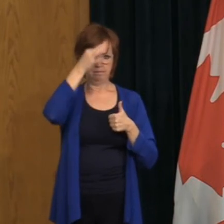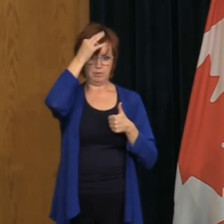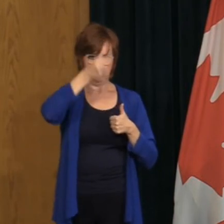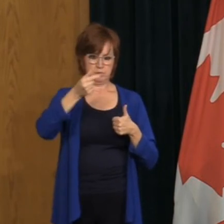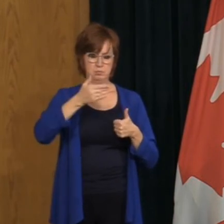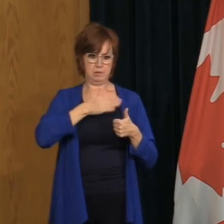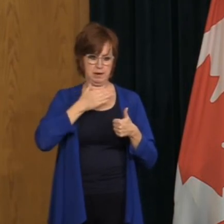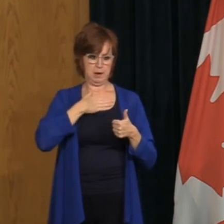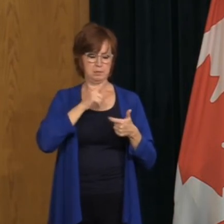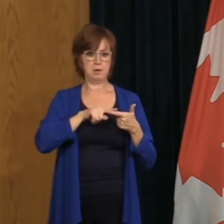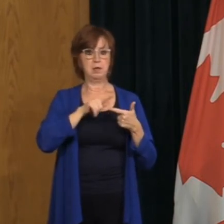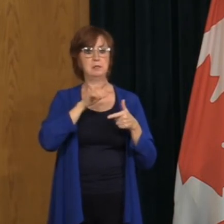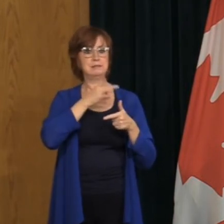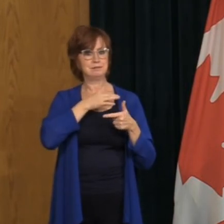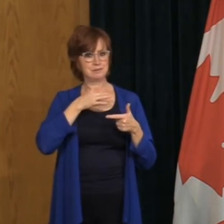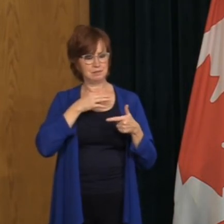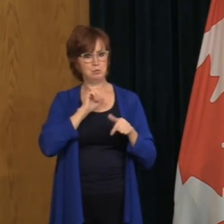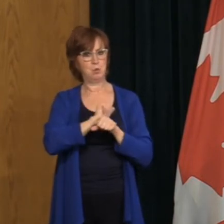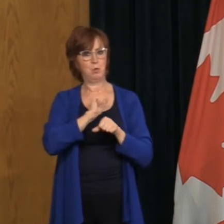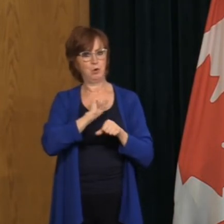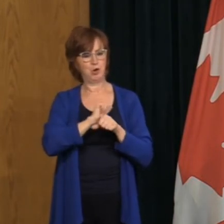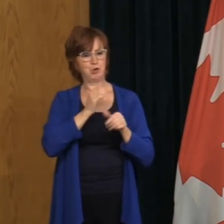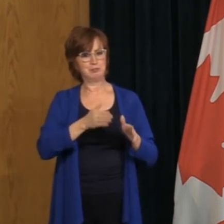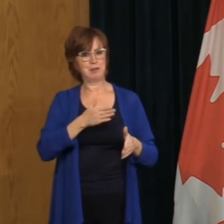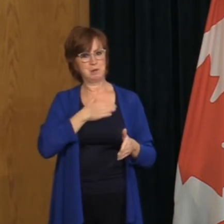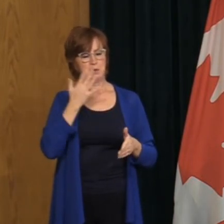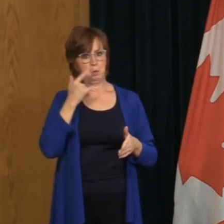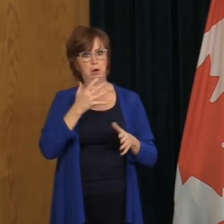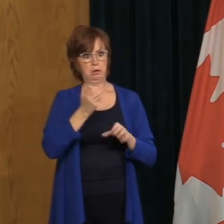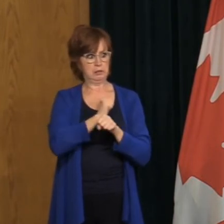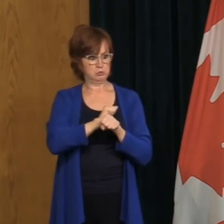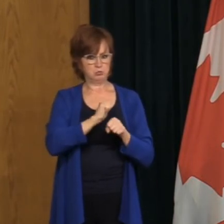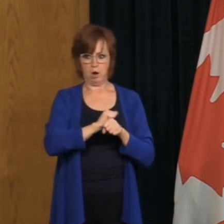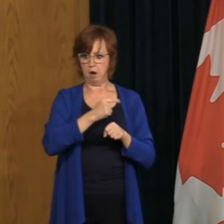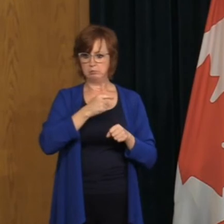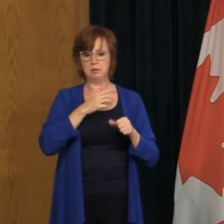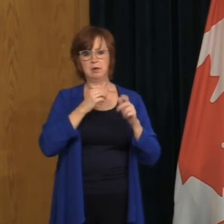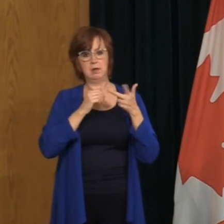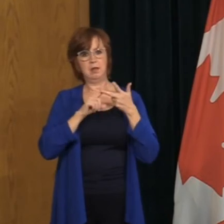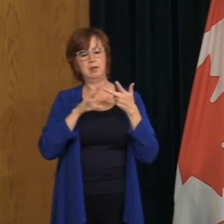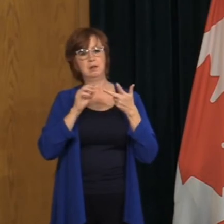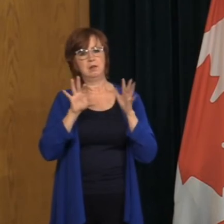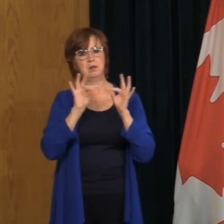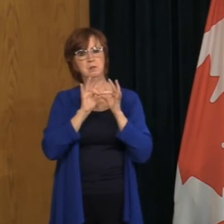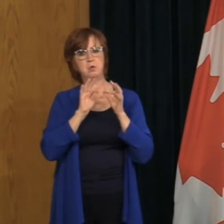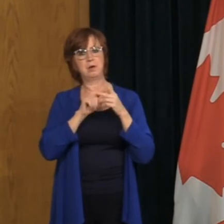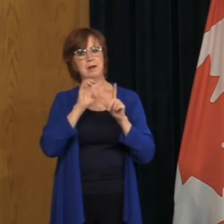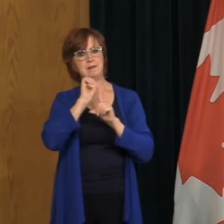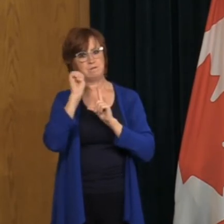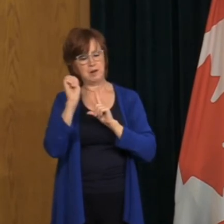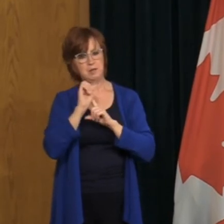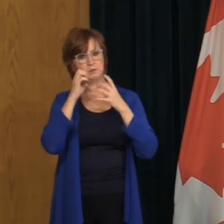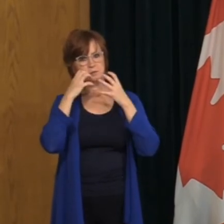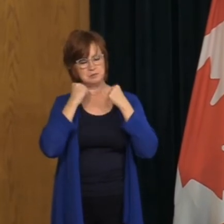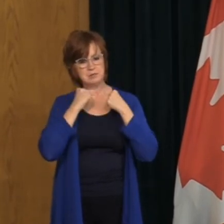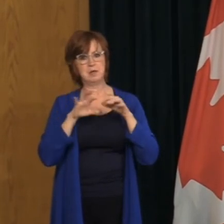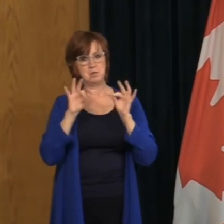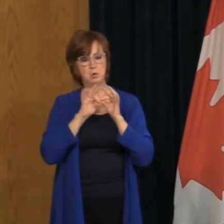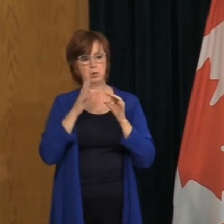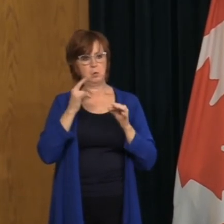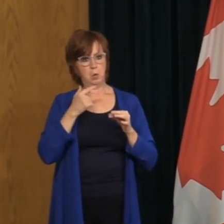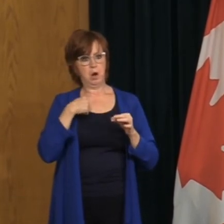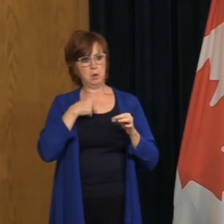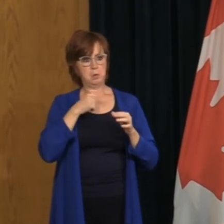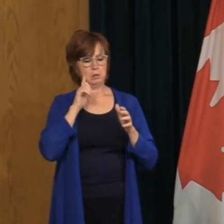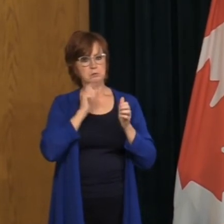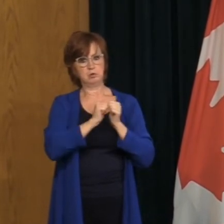to work, and it's a win for the environment as well, as we are cleaning up abandoned wells in the province. You have a follow-up, Steph? Yeah, whether or not it's